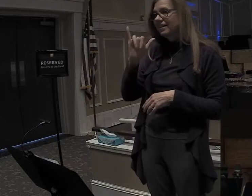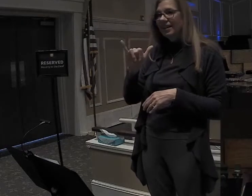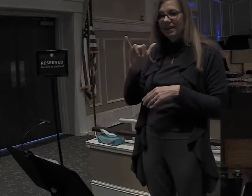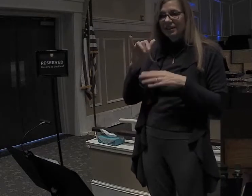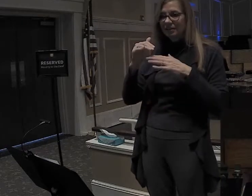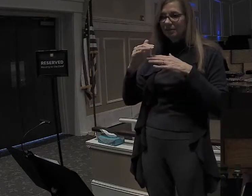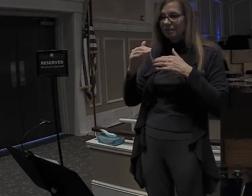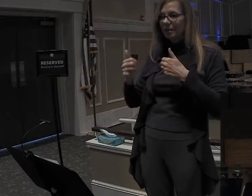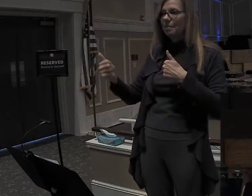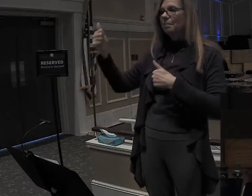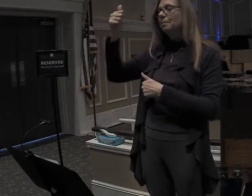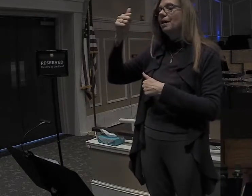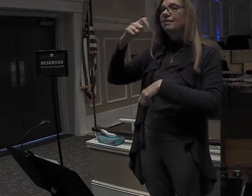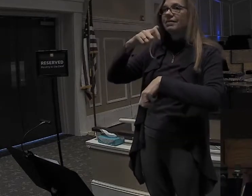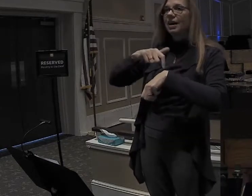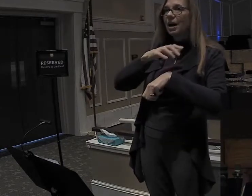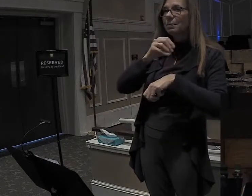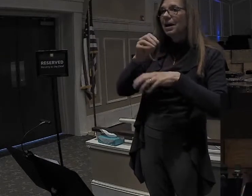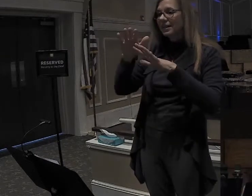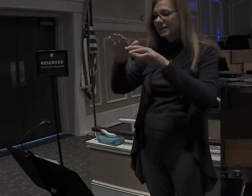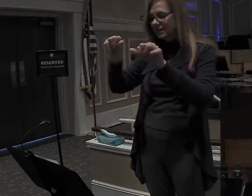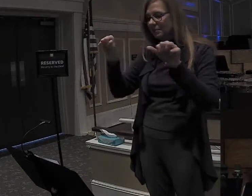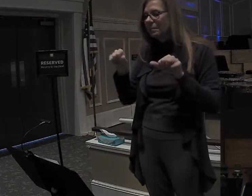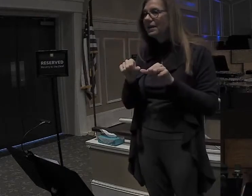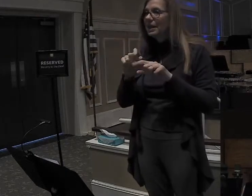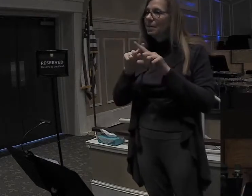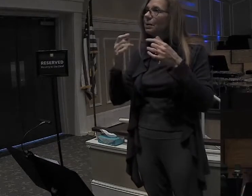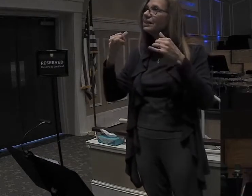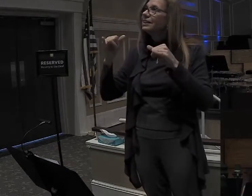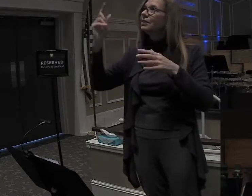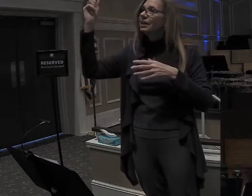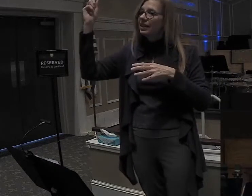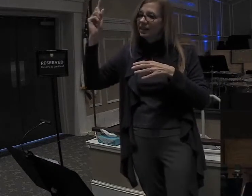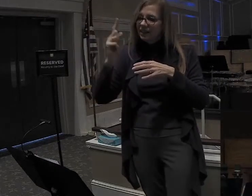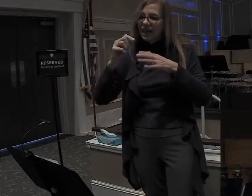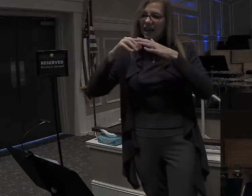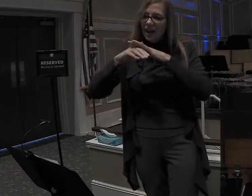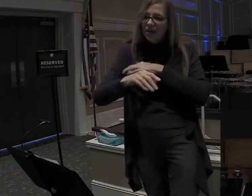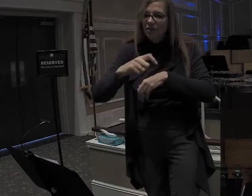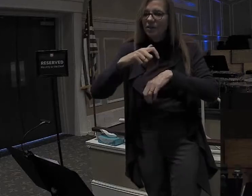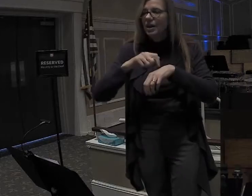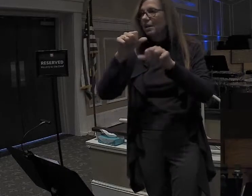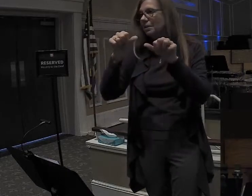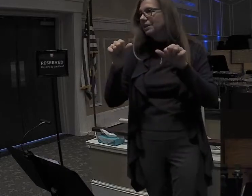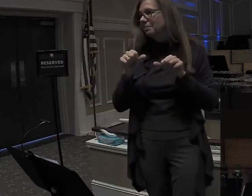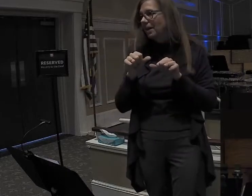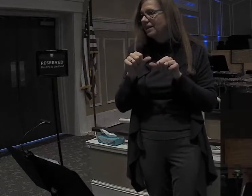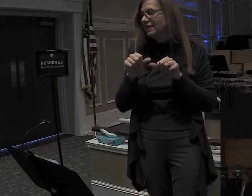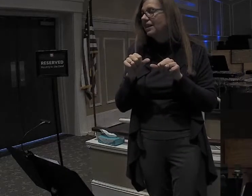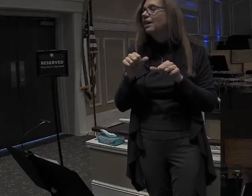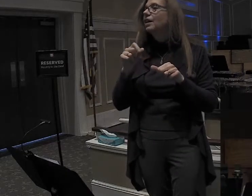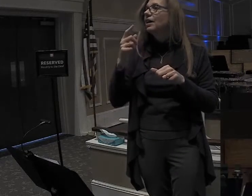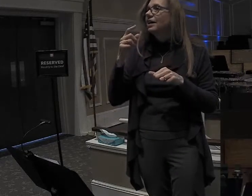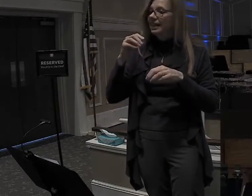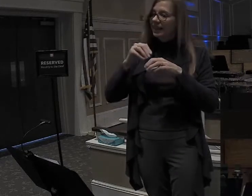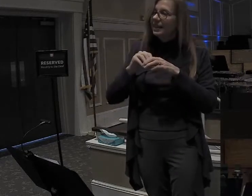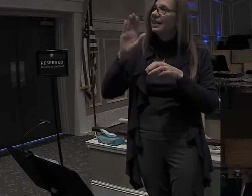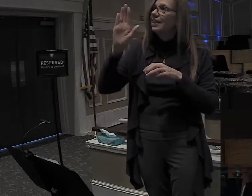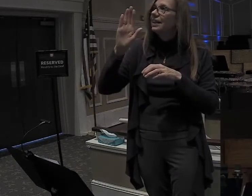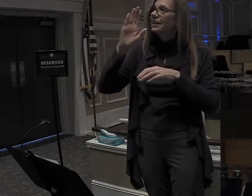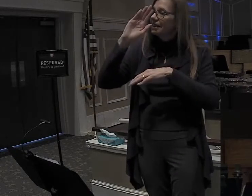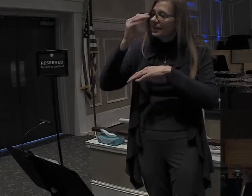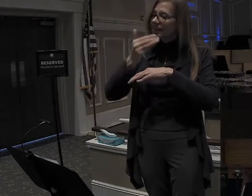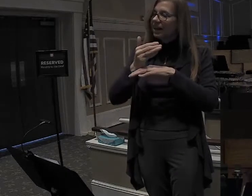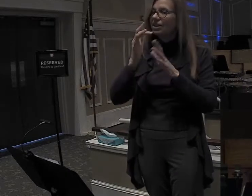space. And yet has penetrated time and space in the person of His Son, Jesus